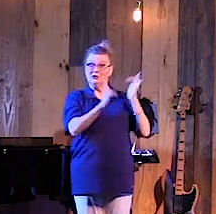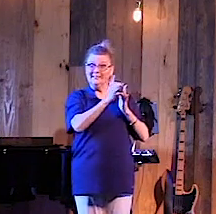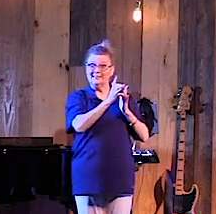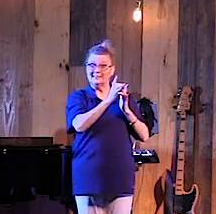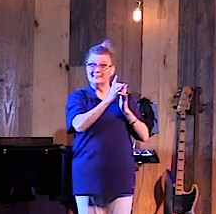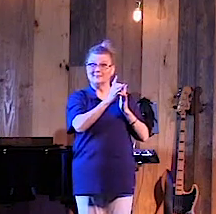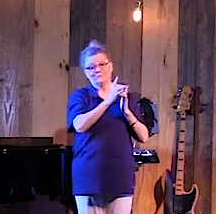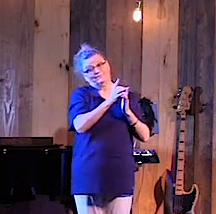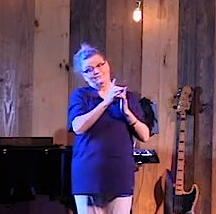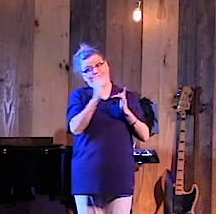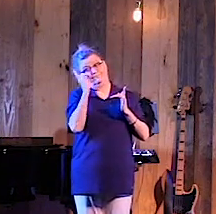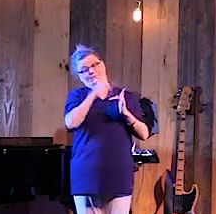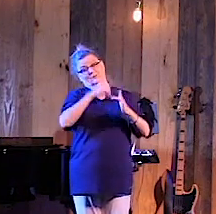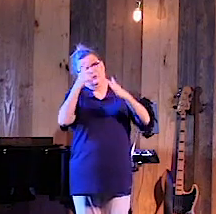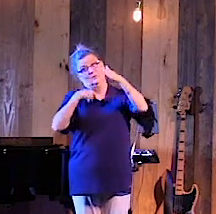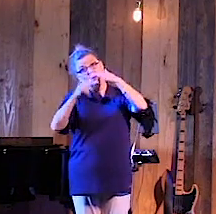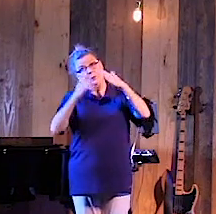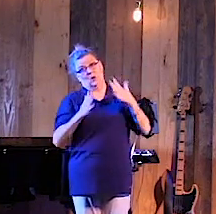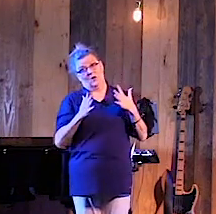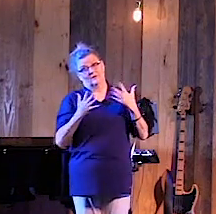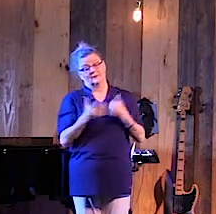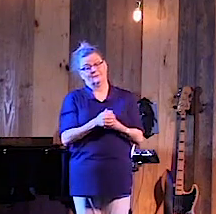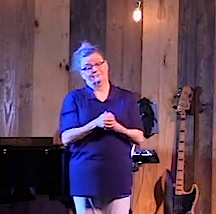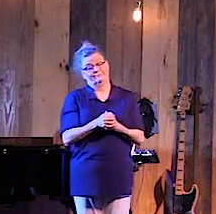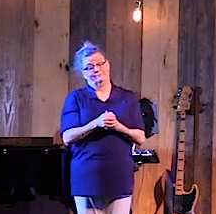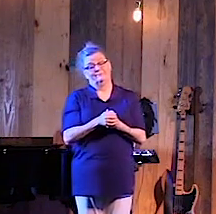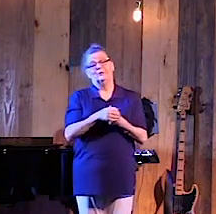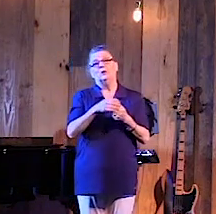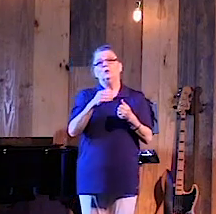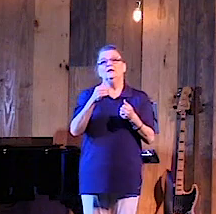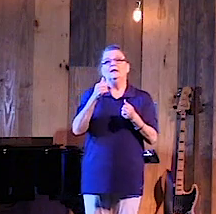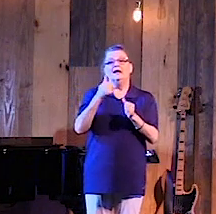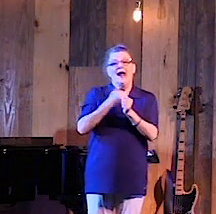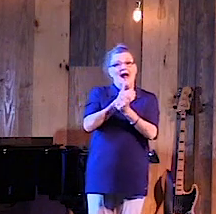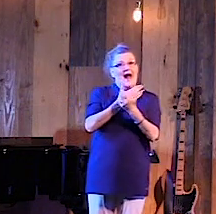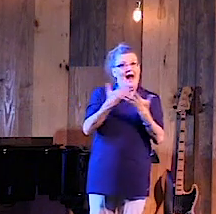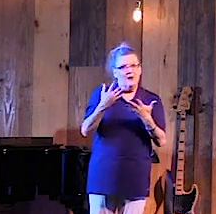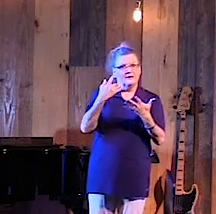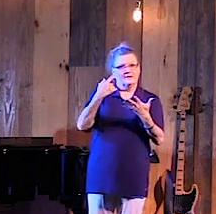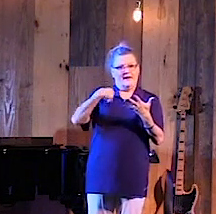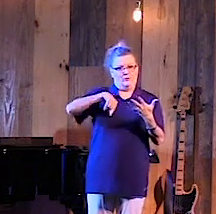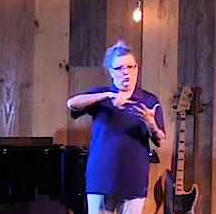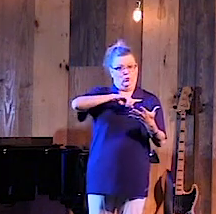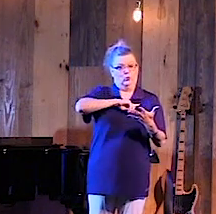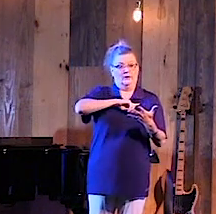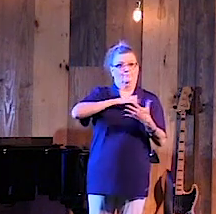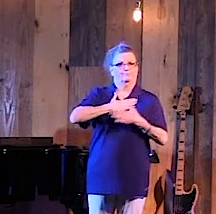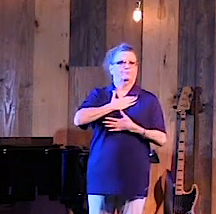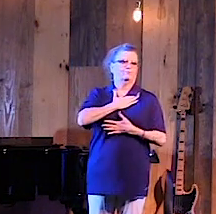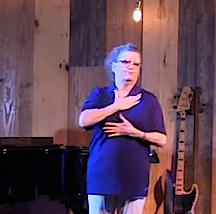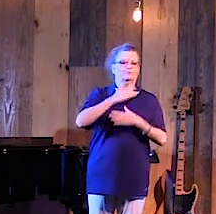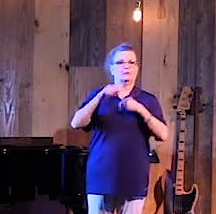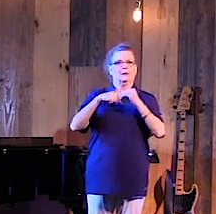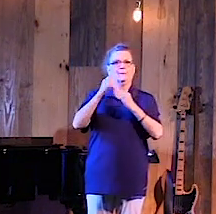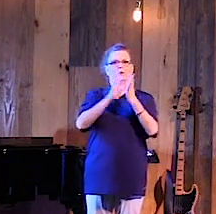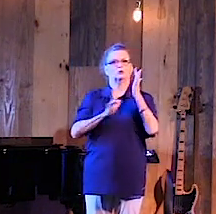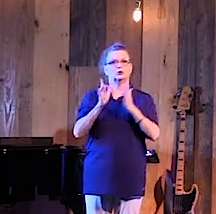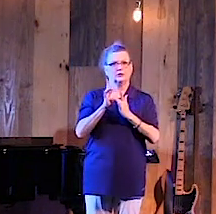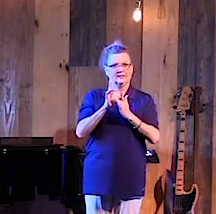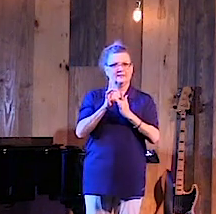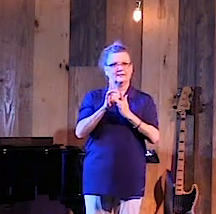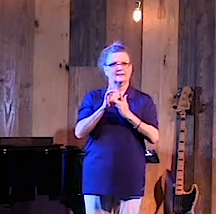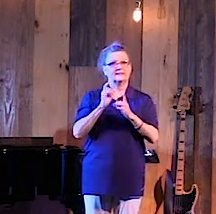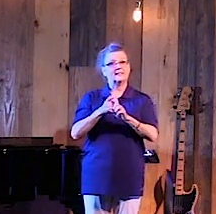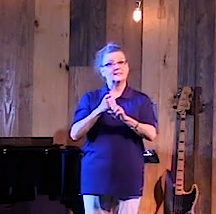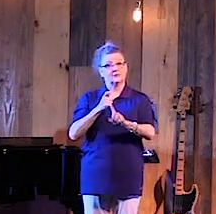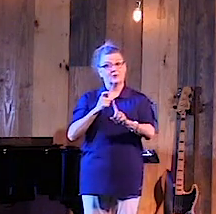here's really the dilemma that we have. Everything that you and I appreciate about Jesus came from people who believed